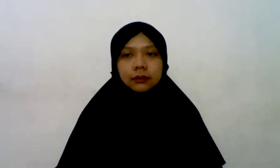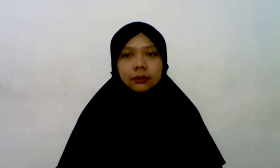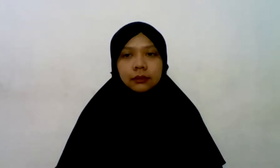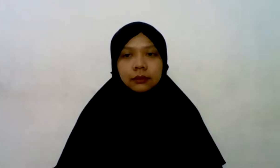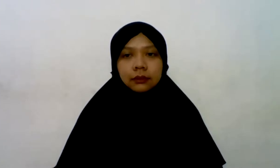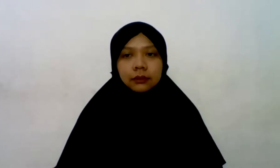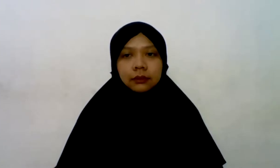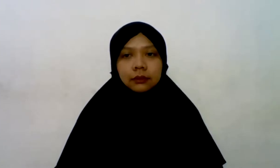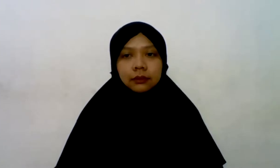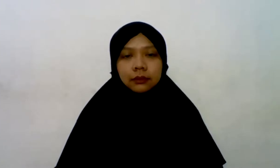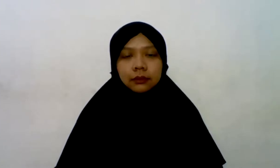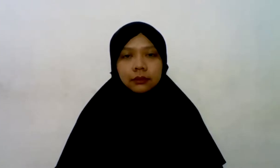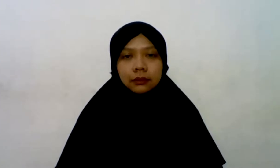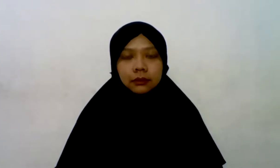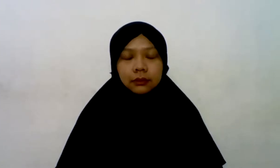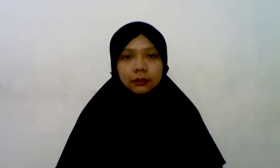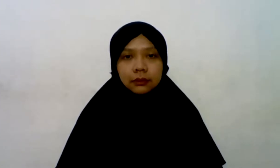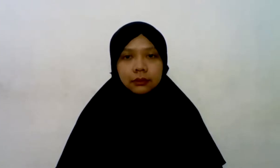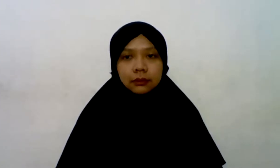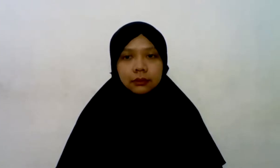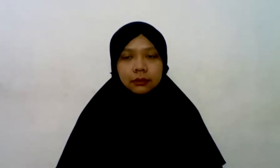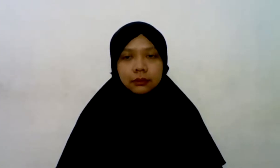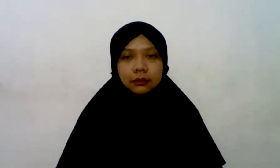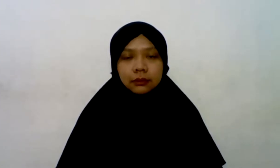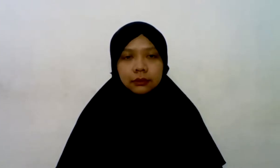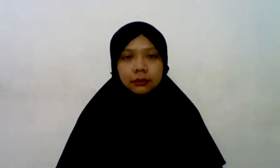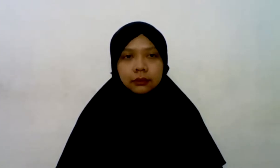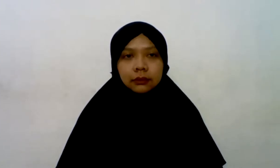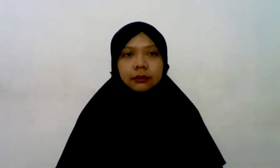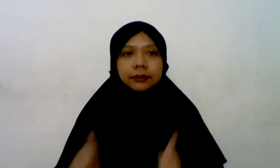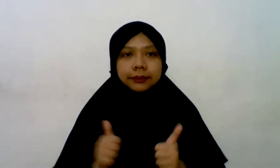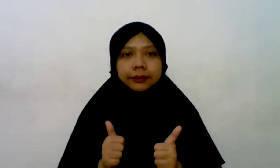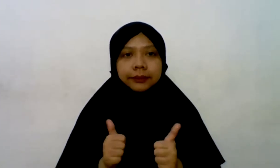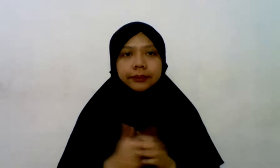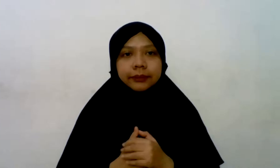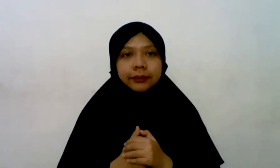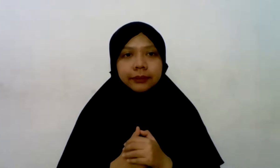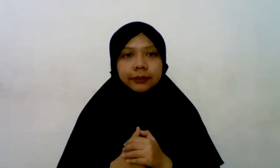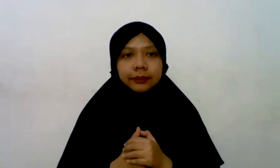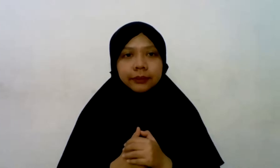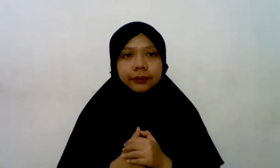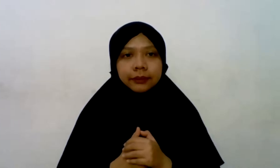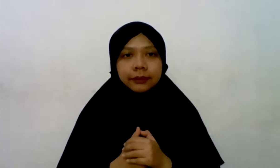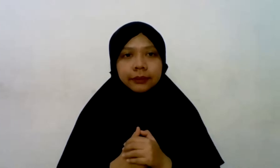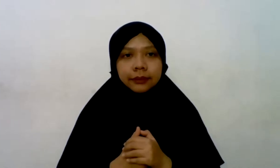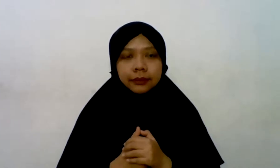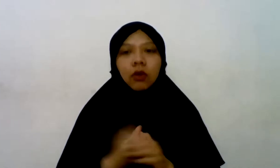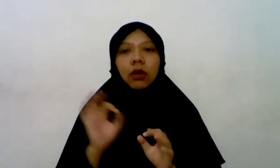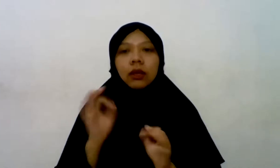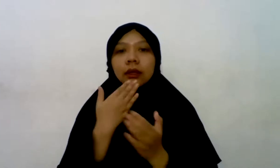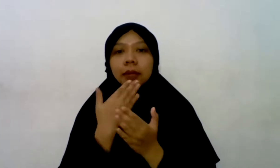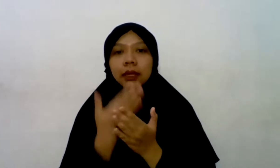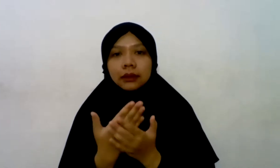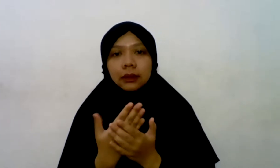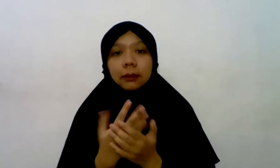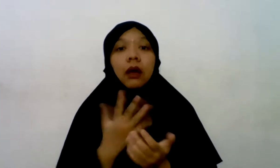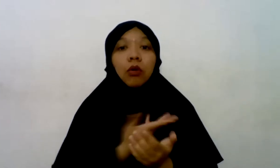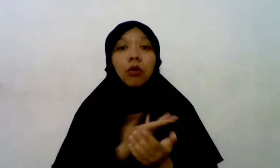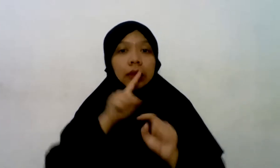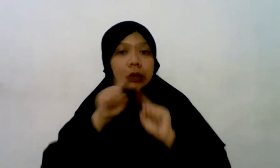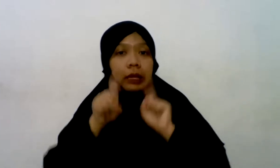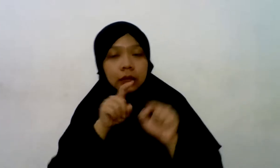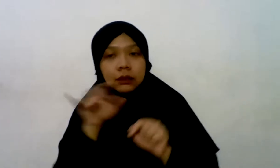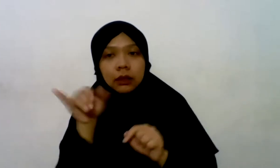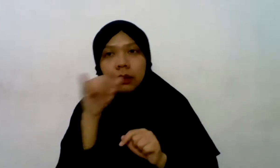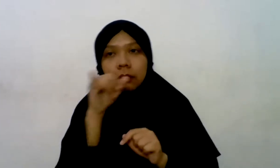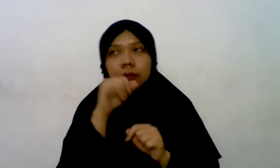can speak a bit louder, that would be great. Okay, I'll try. Yes, that's good, Pak. Yeah. Okay, terima kasih. Yeah. I have a question to Pak, I